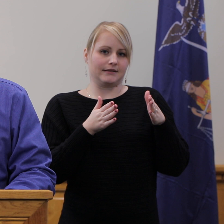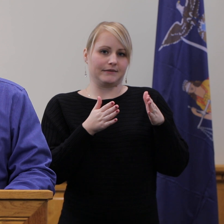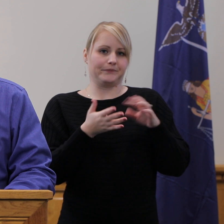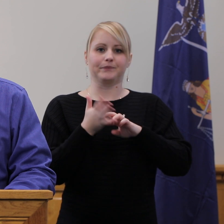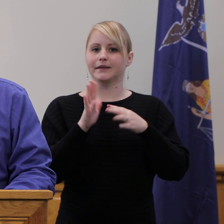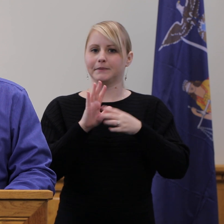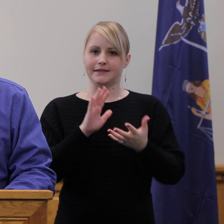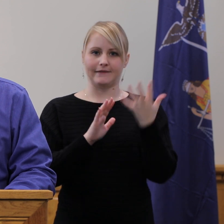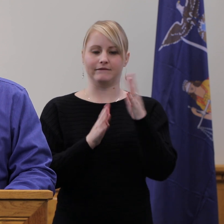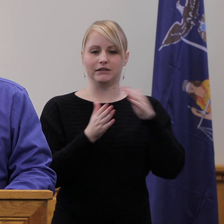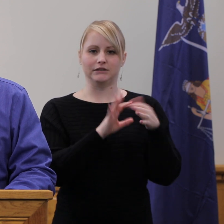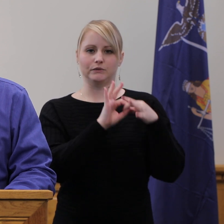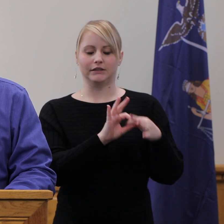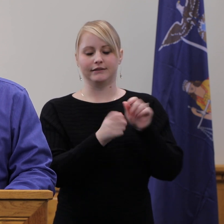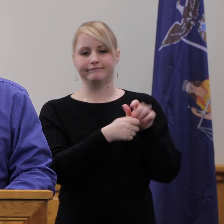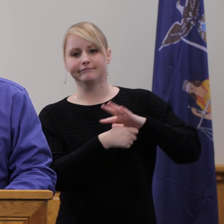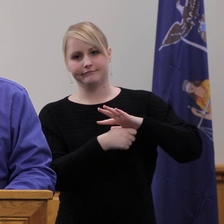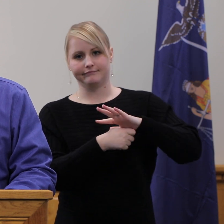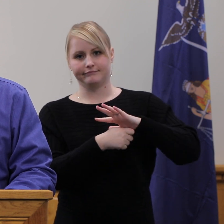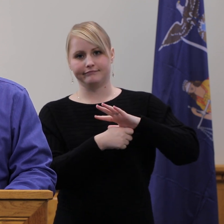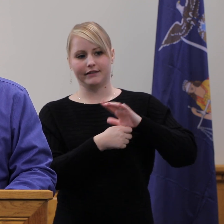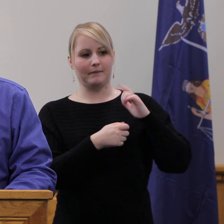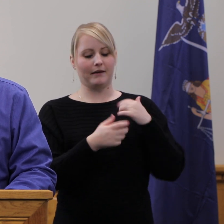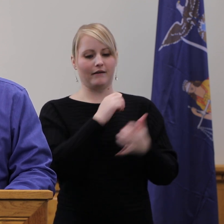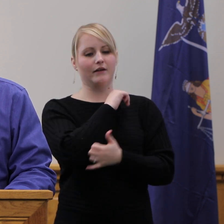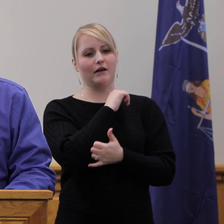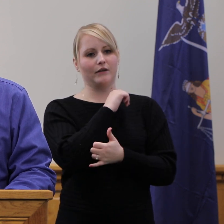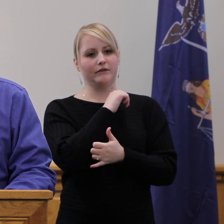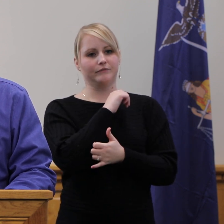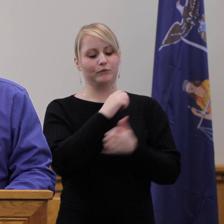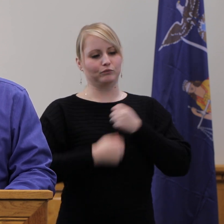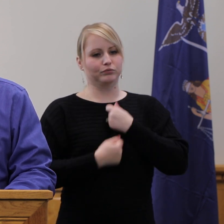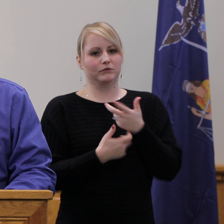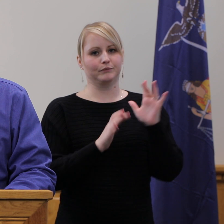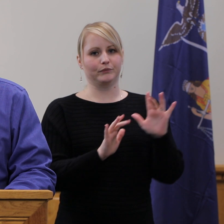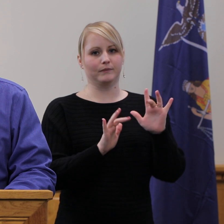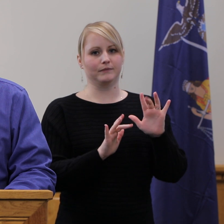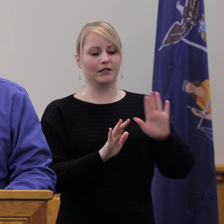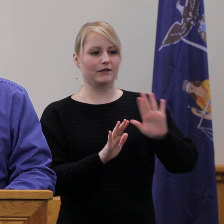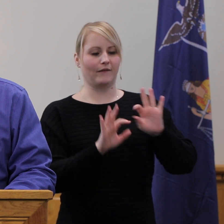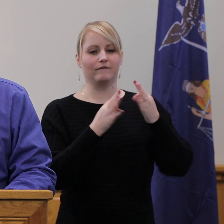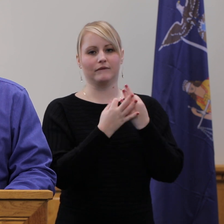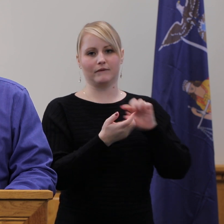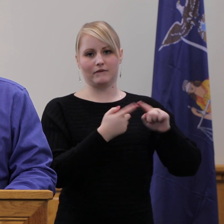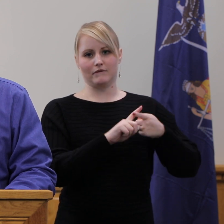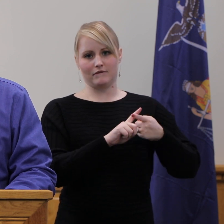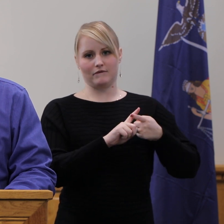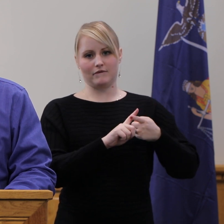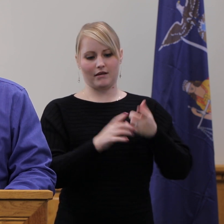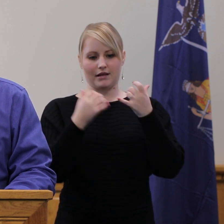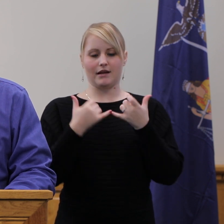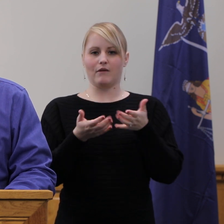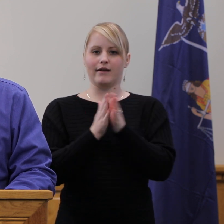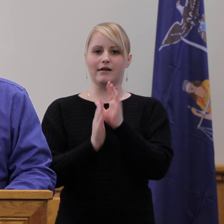to the coronavirus. On behalf of the county, I would like to express our condolences to the person's family and friends. And now I